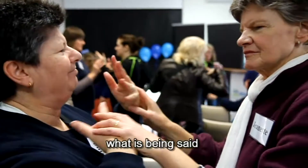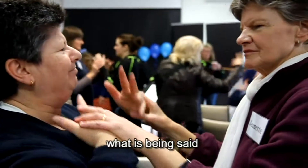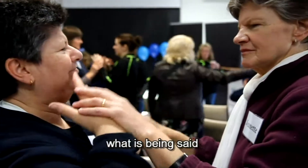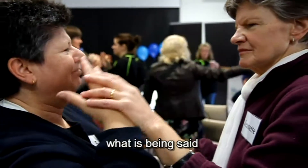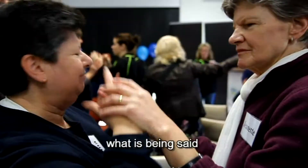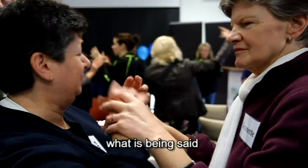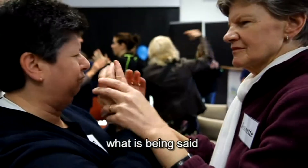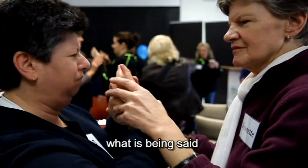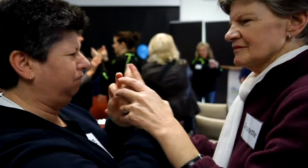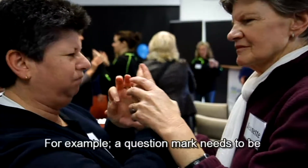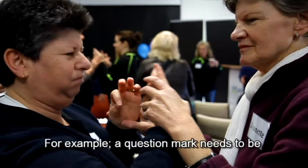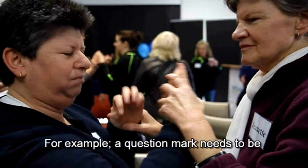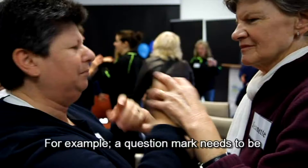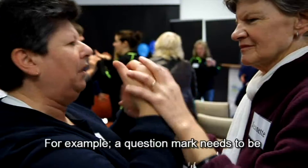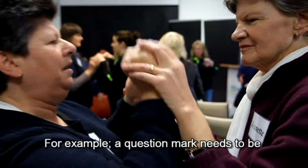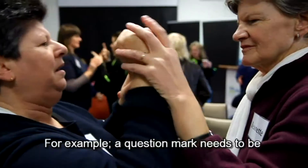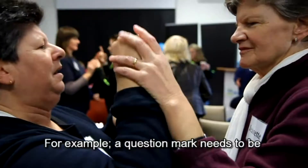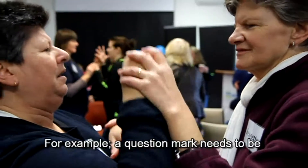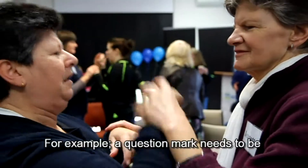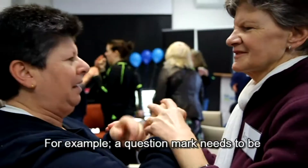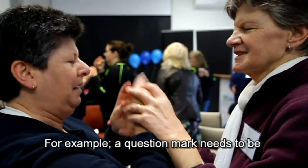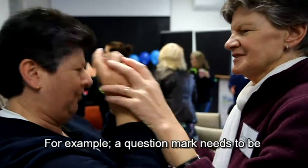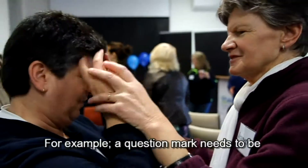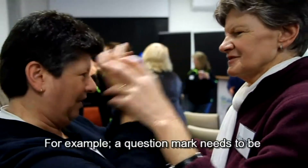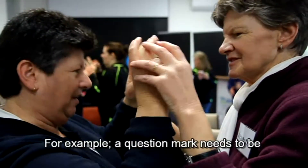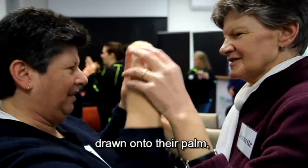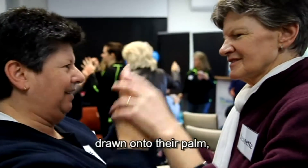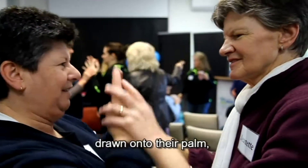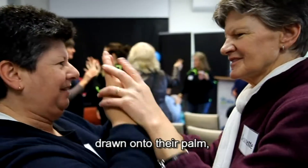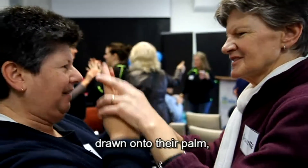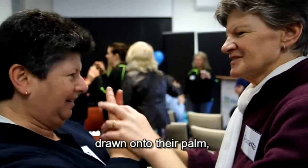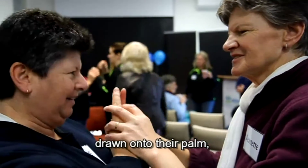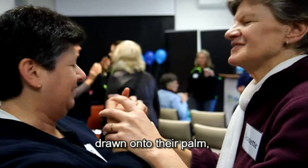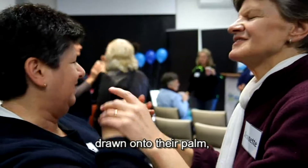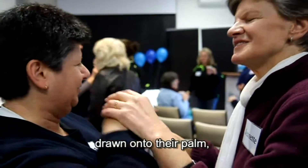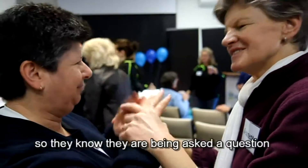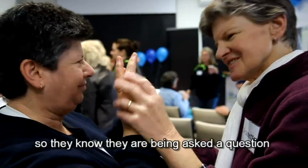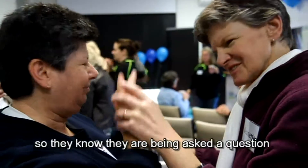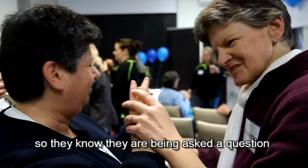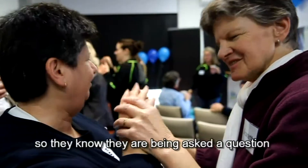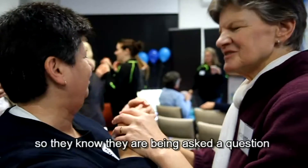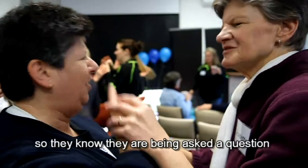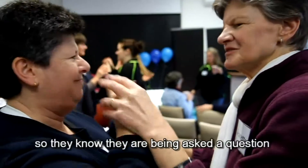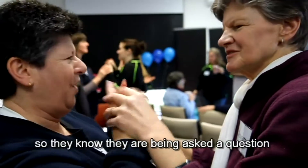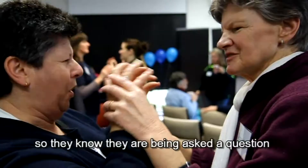being said. For example, a question mark needs to be drawn onto their palm so they know they're being asked a